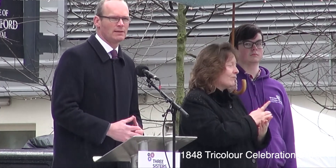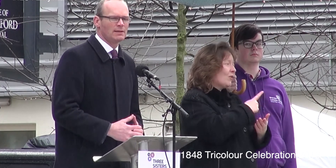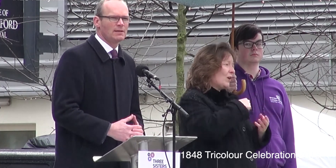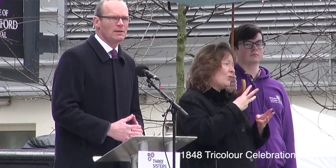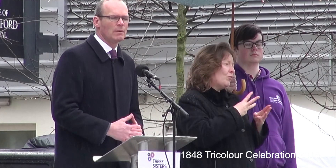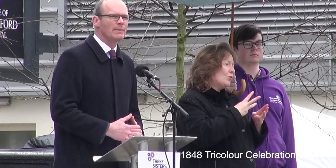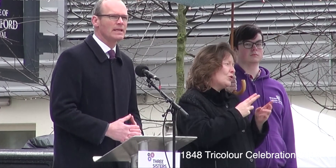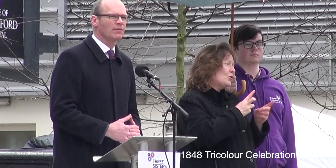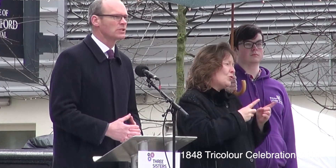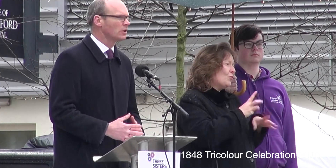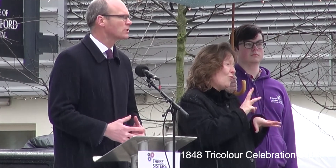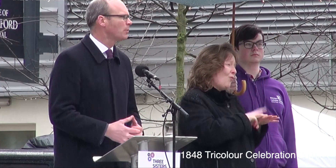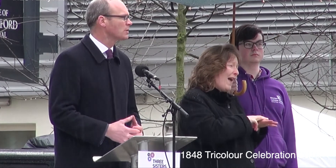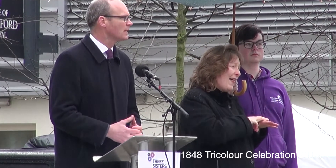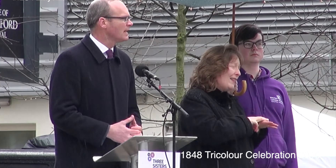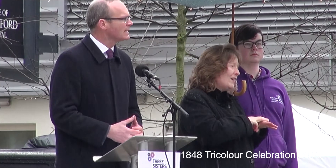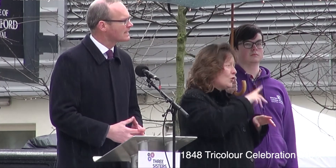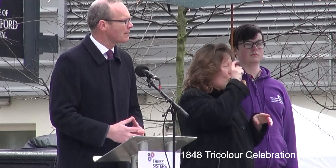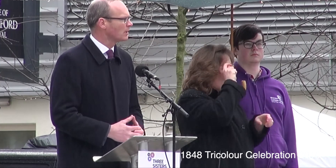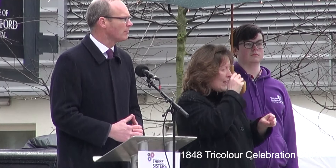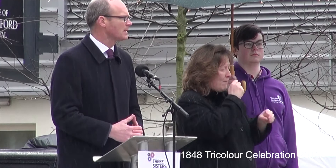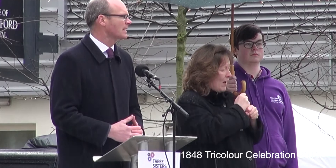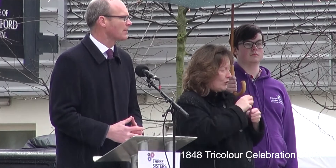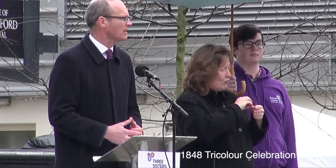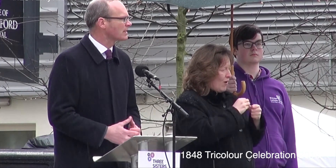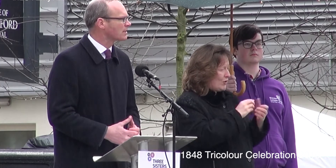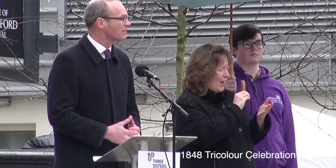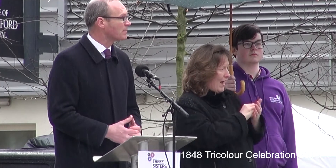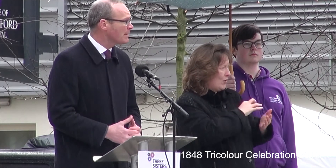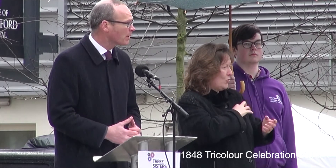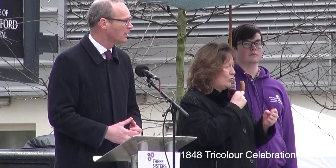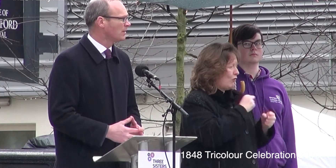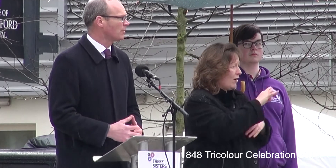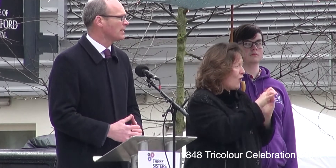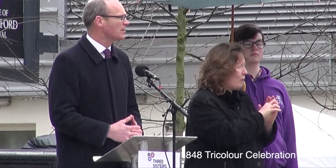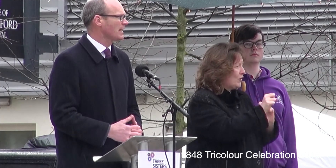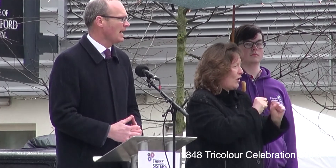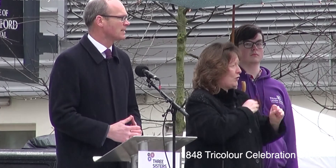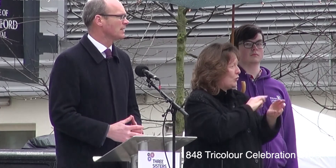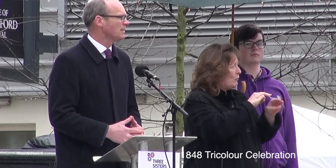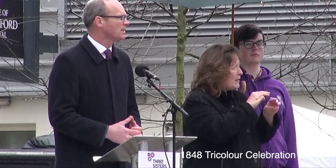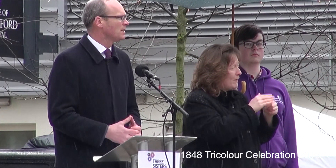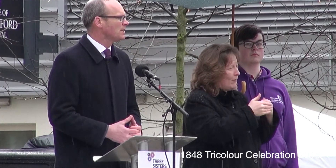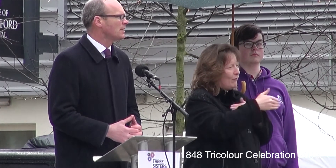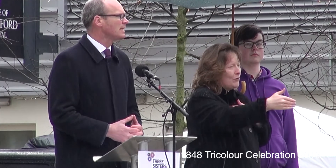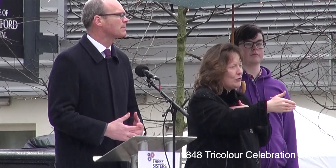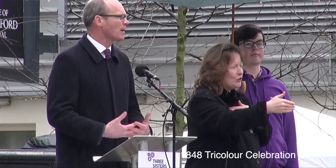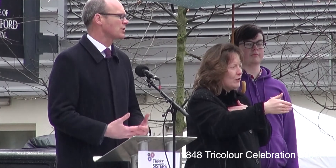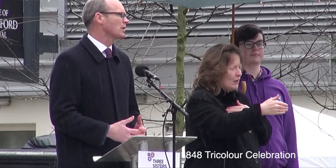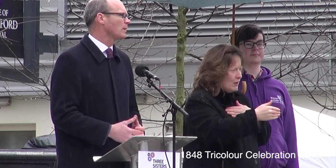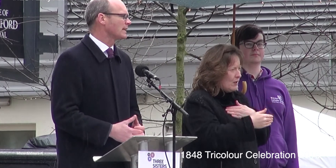well when many of us look to put a stable government together that can serve its people for the years ahead, to